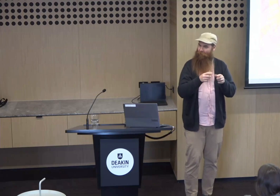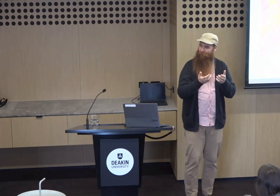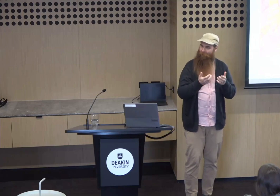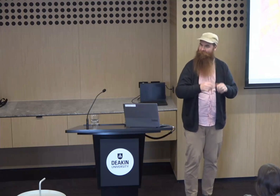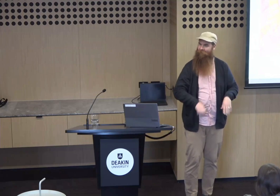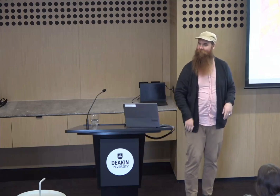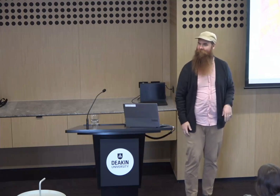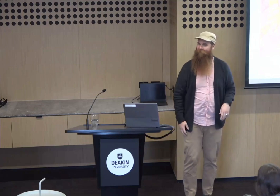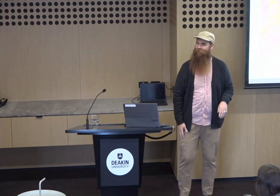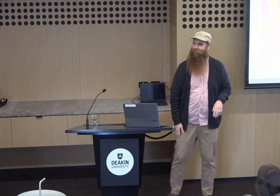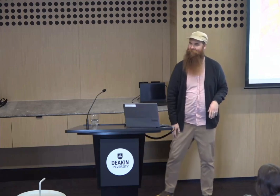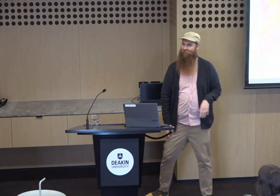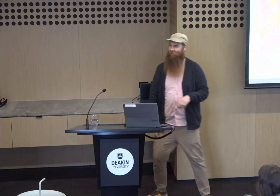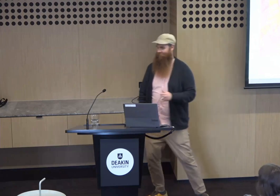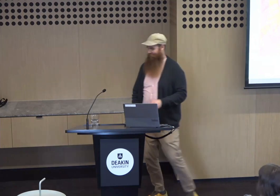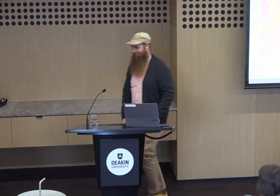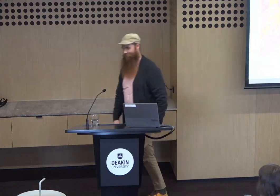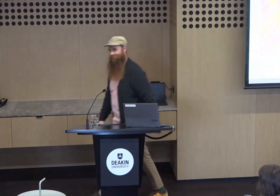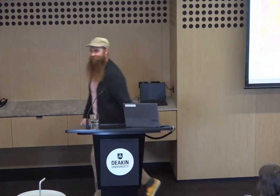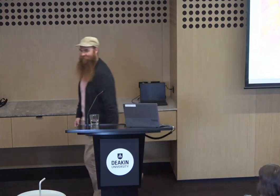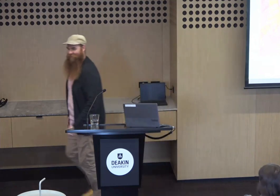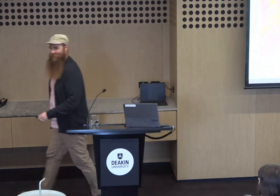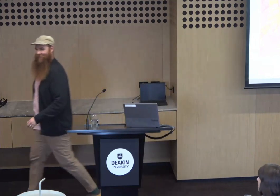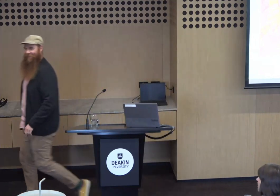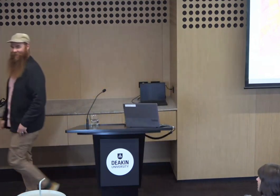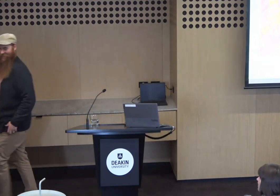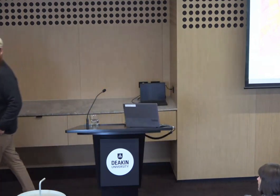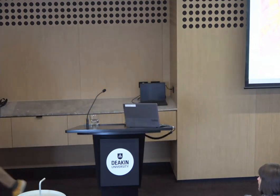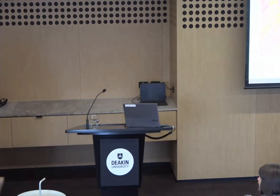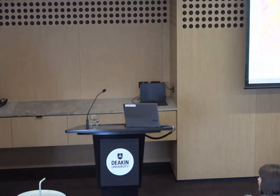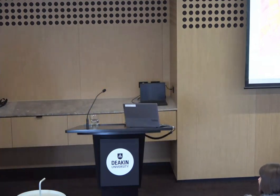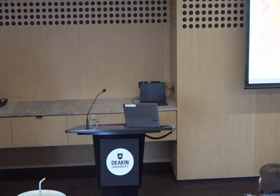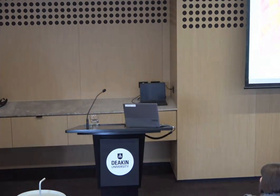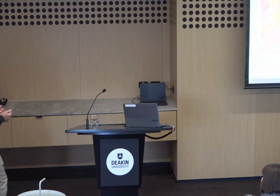fact that they're waiting for people to provide that there's an issue there i'm just wondering whether you could comment on that